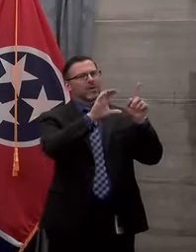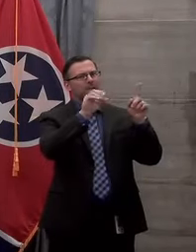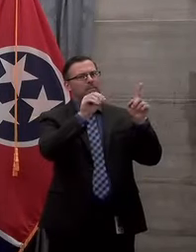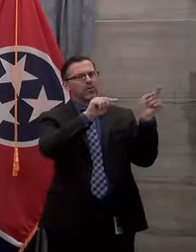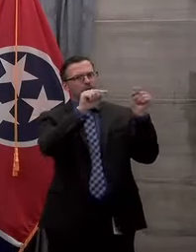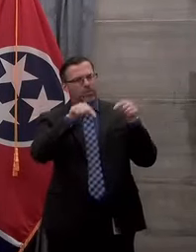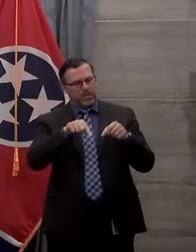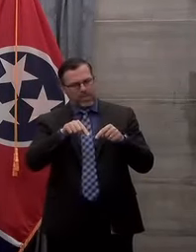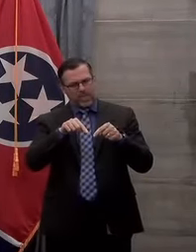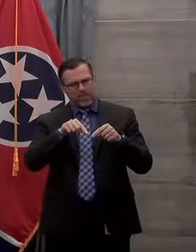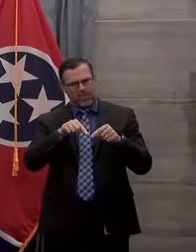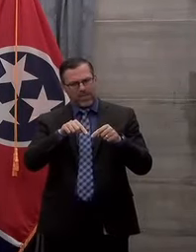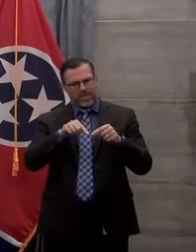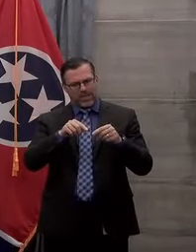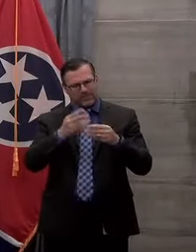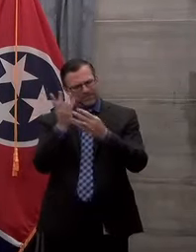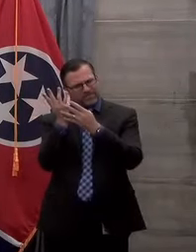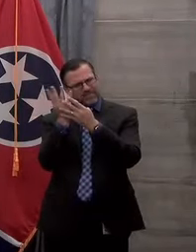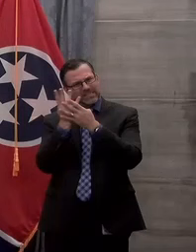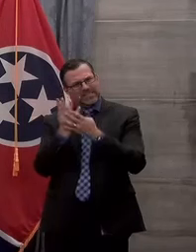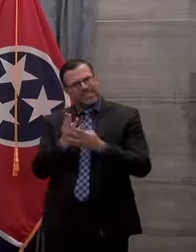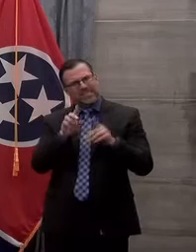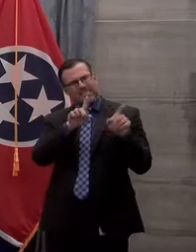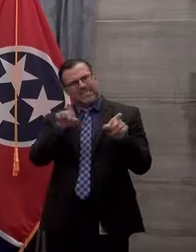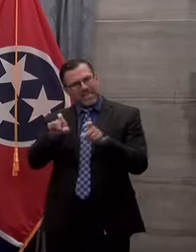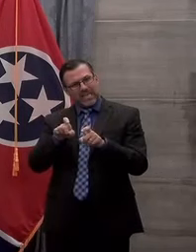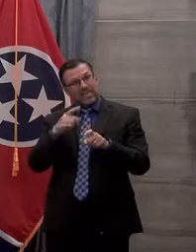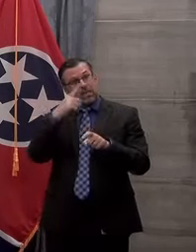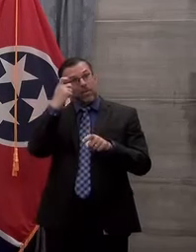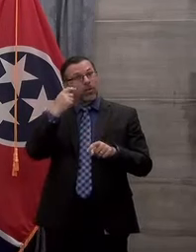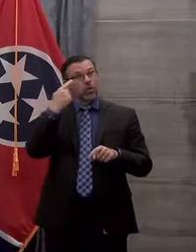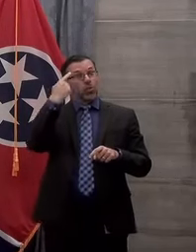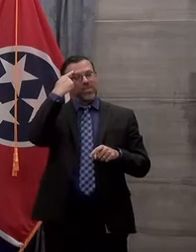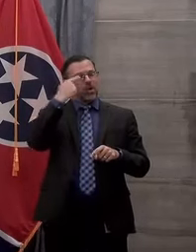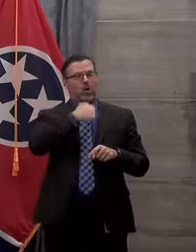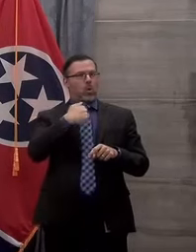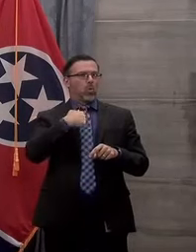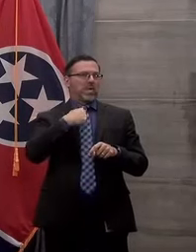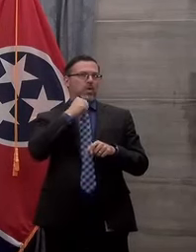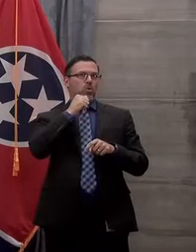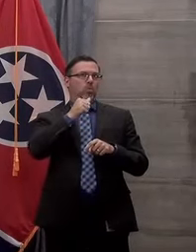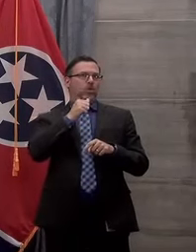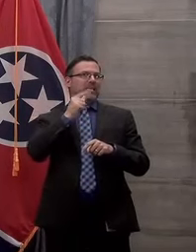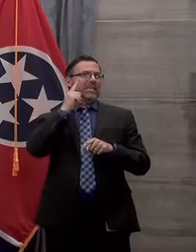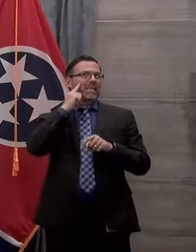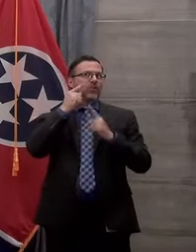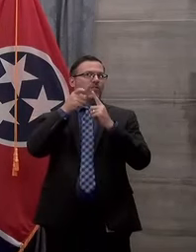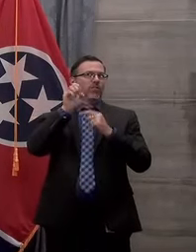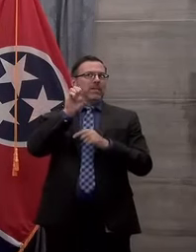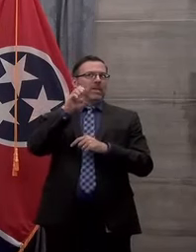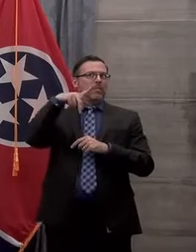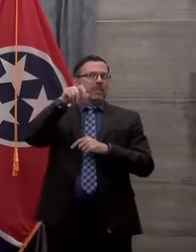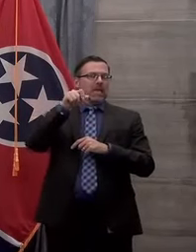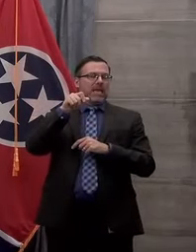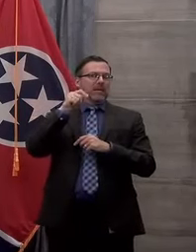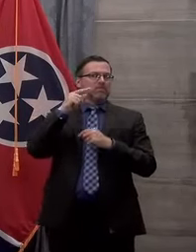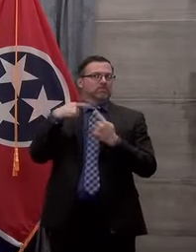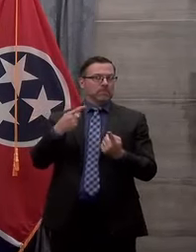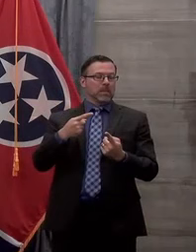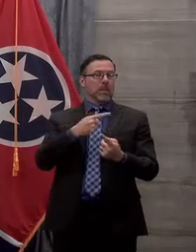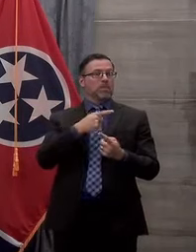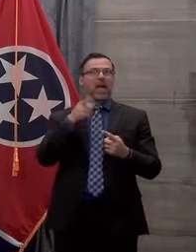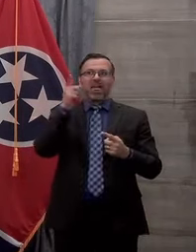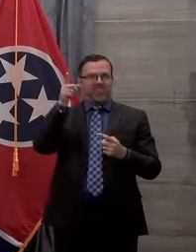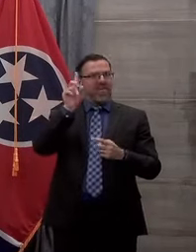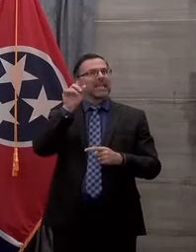didn't believe we would actually hear back from the EPA in a timely or directed manner. We were pleasantly